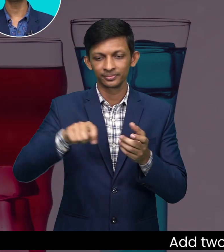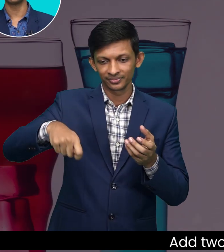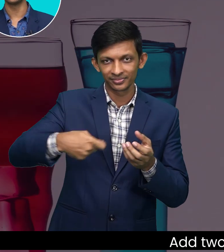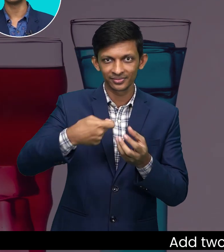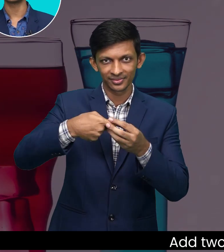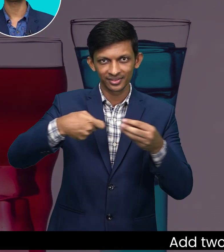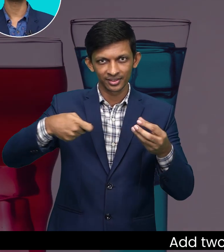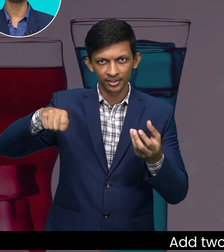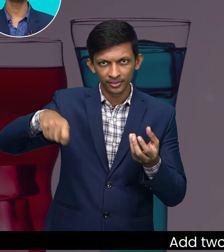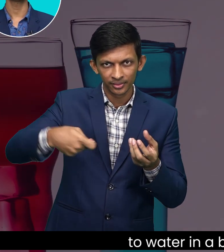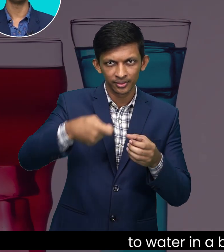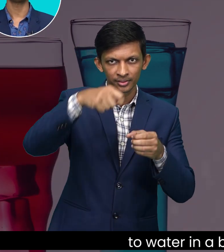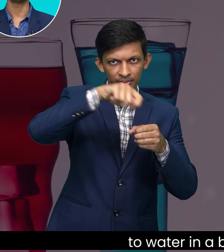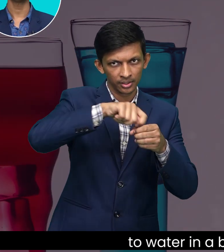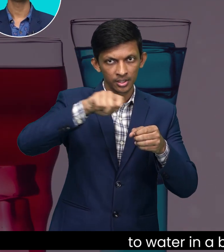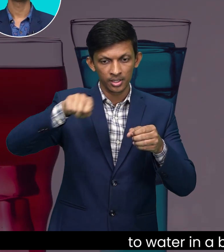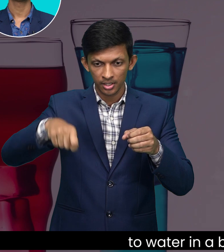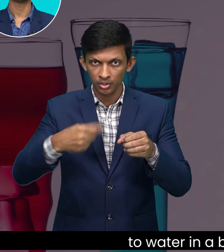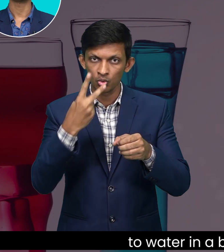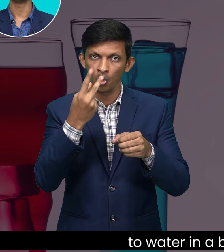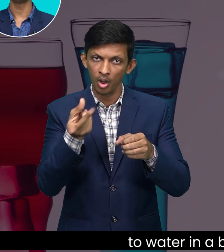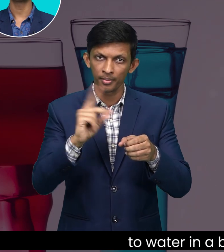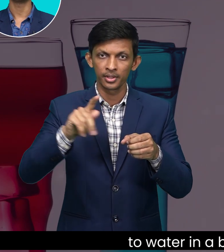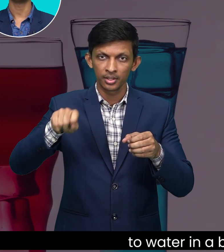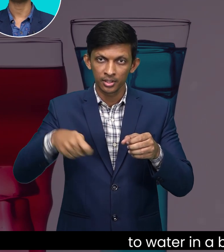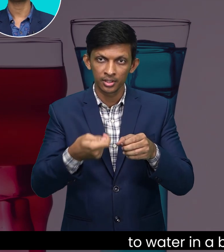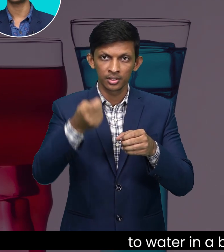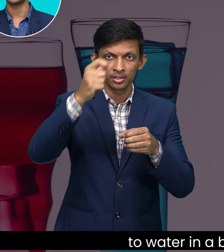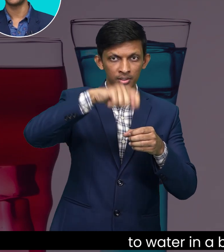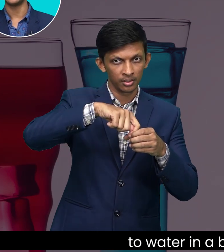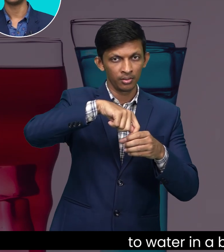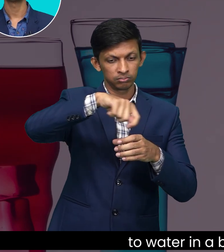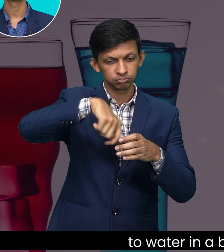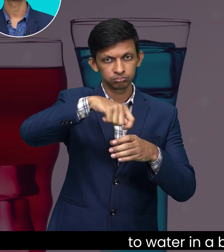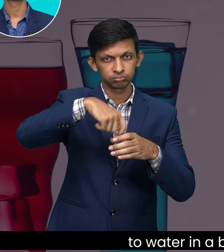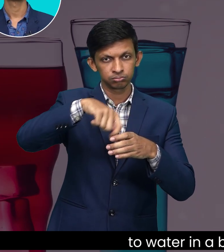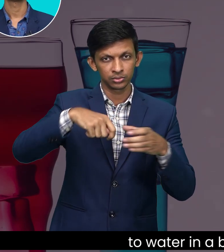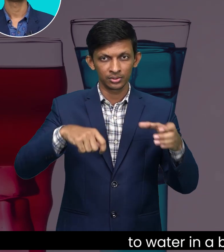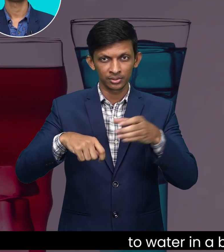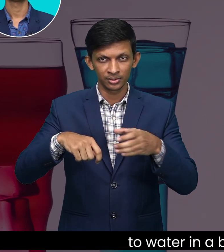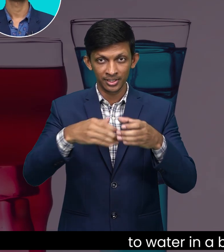Add 2 spoons of salt to water in a beaker and stir it well.